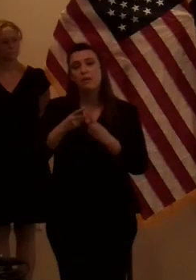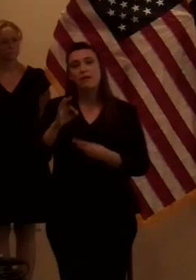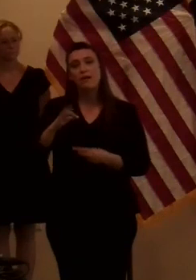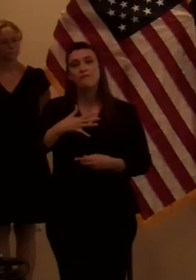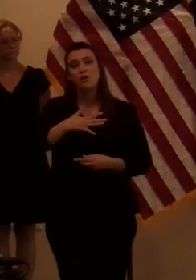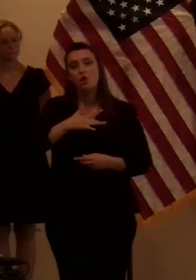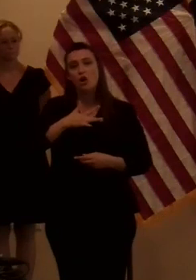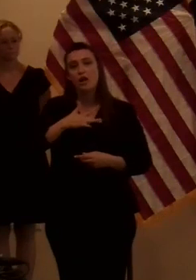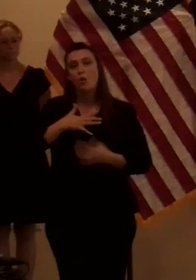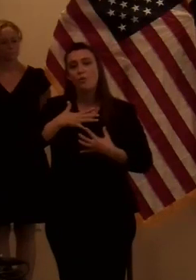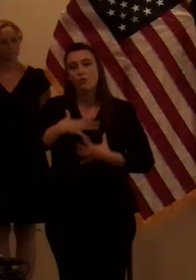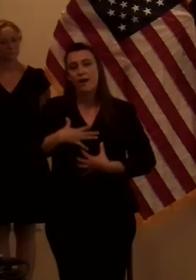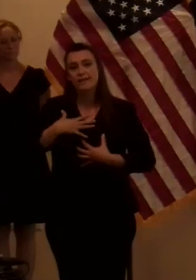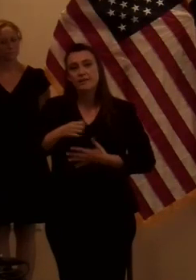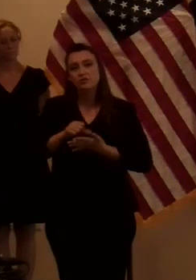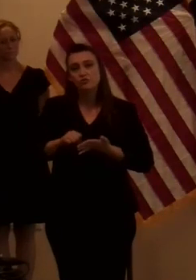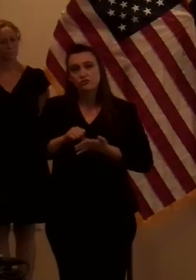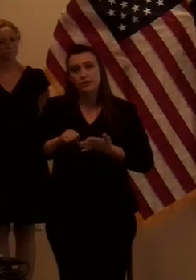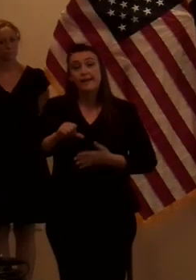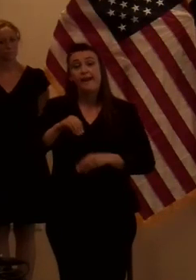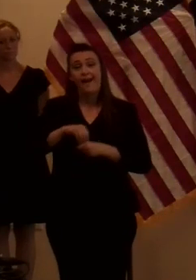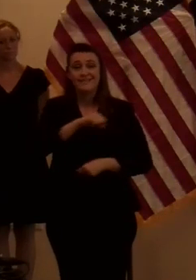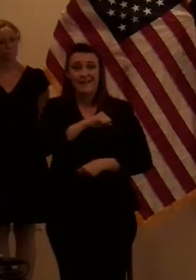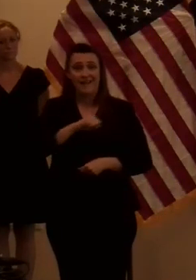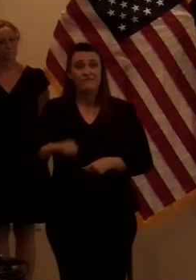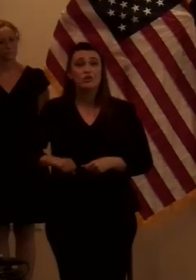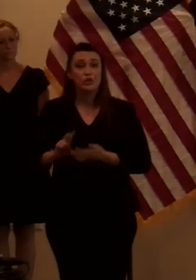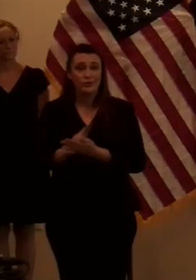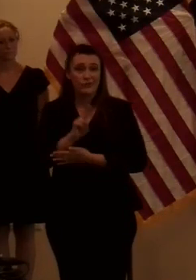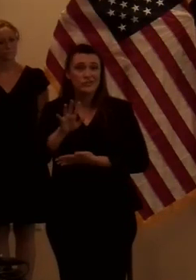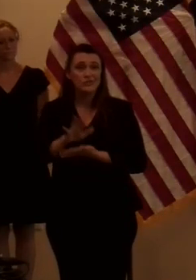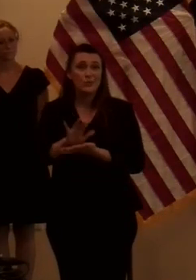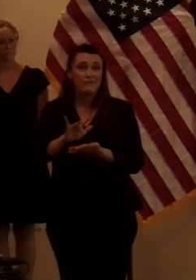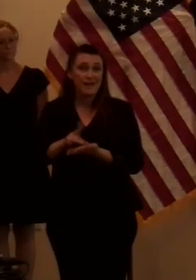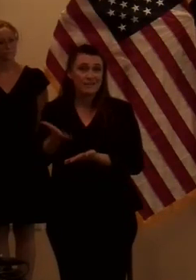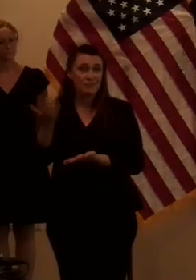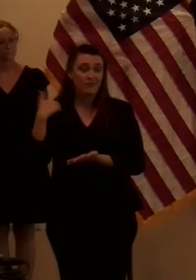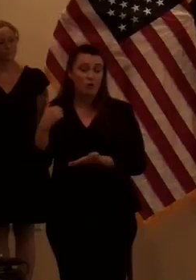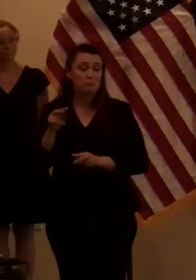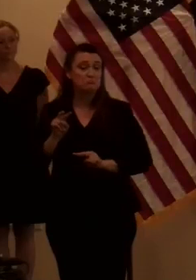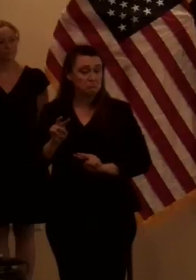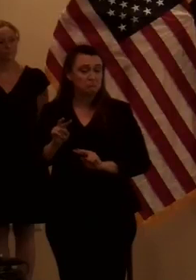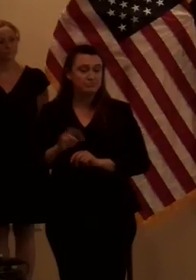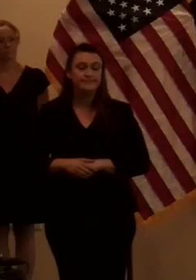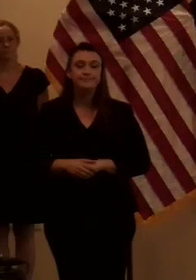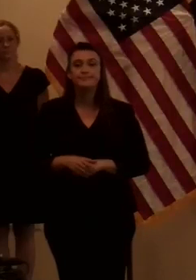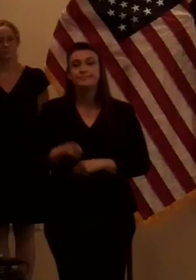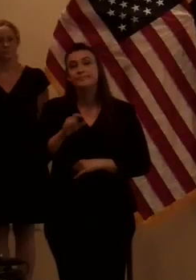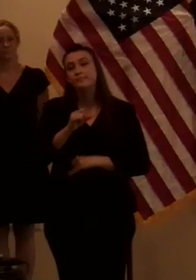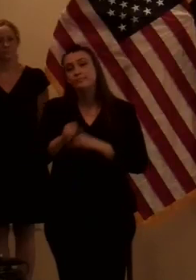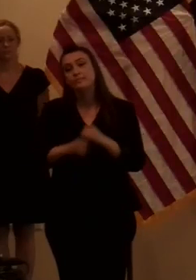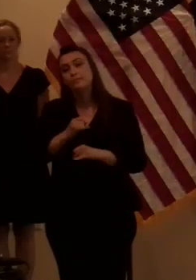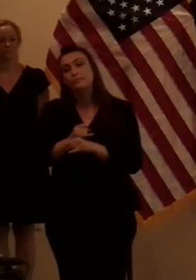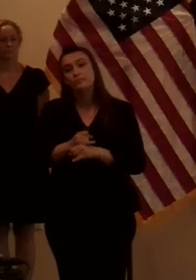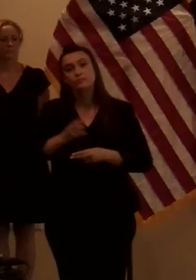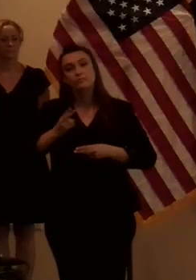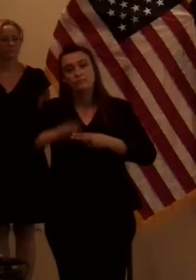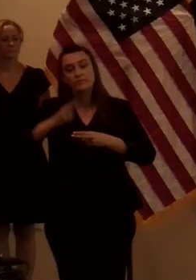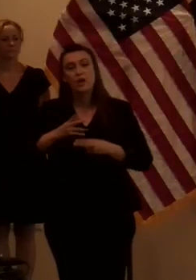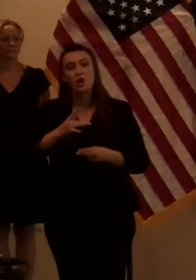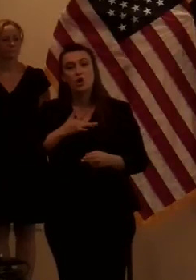Cardiothoracic Surgery at Stanford University School of Medicine. He's an internationally recognized